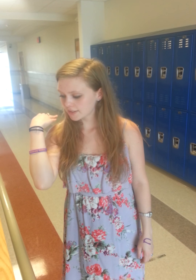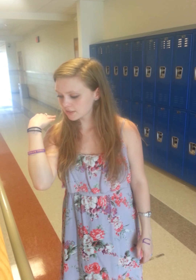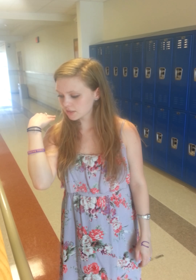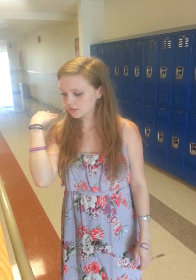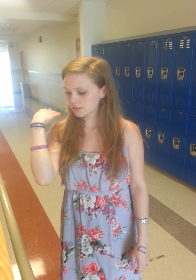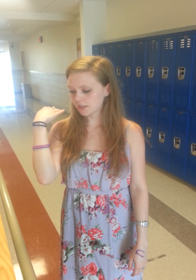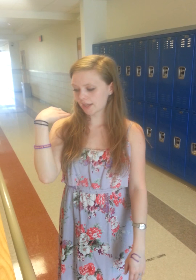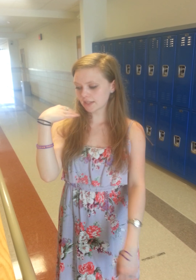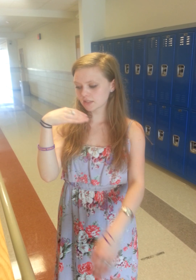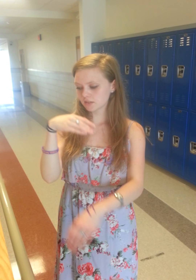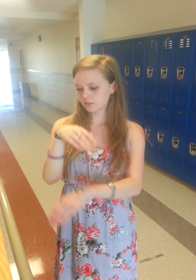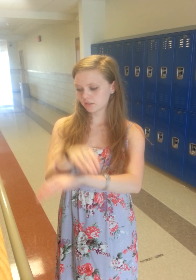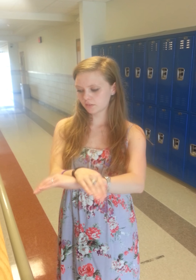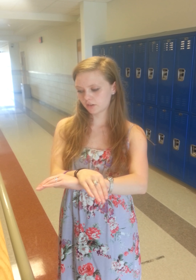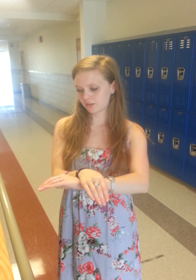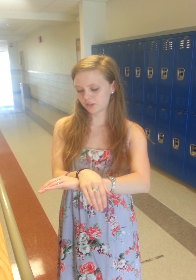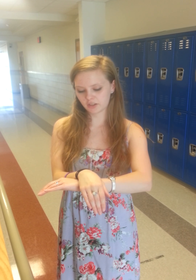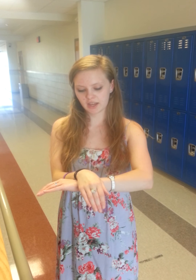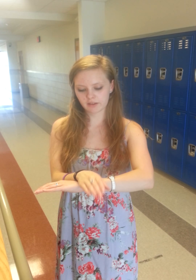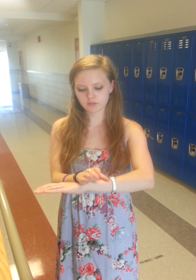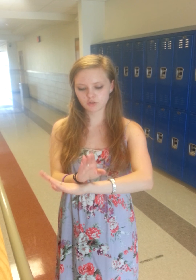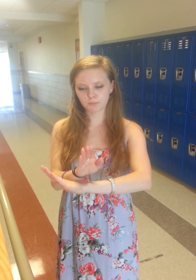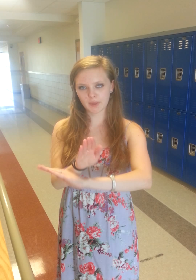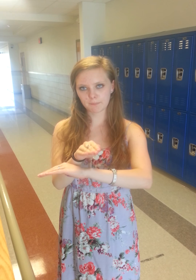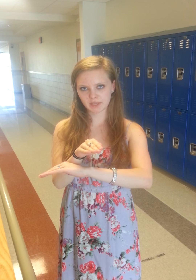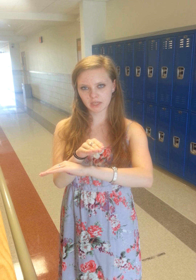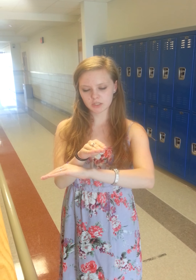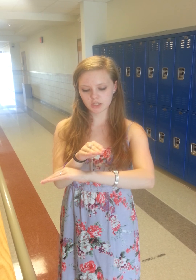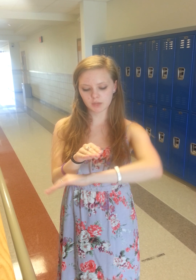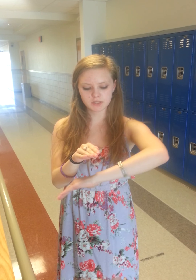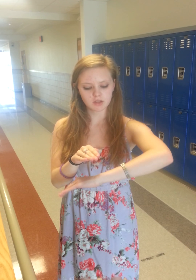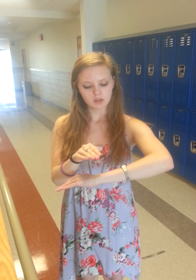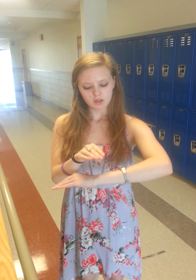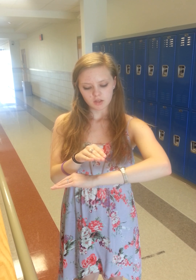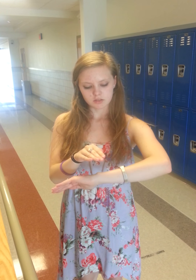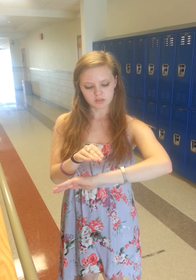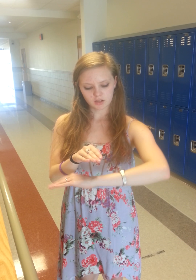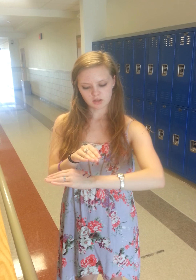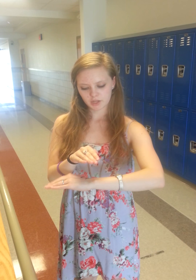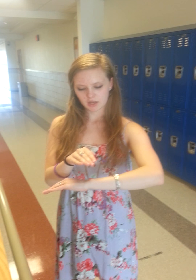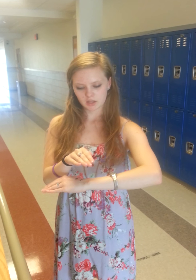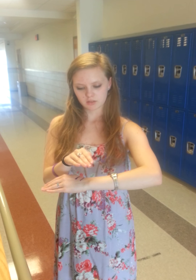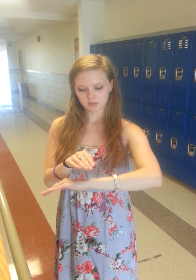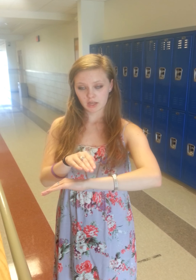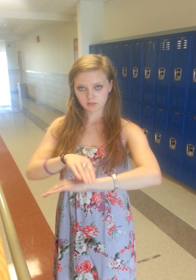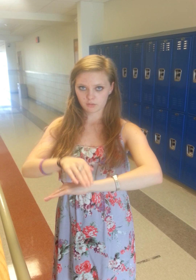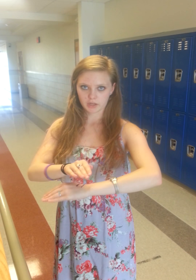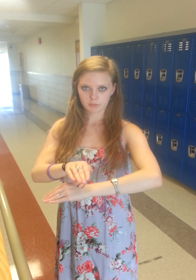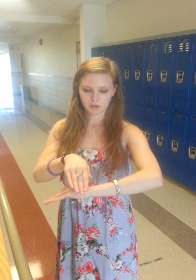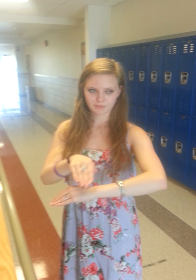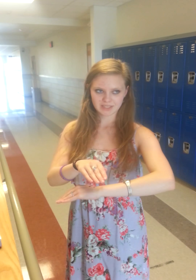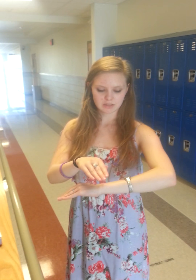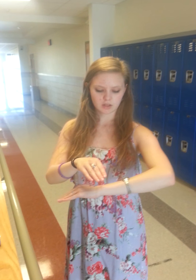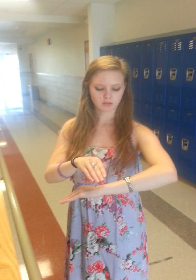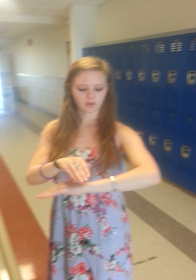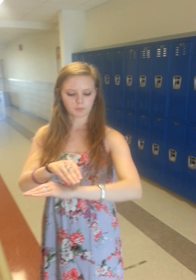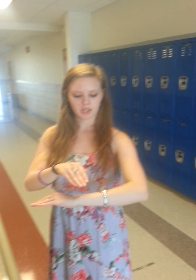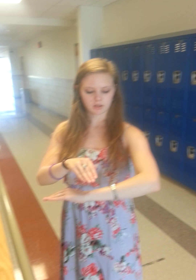Last night, you're going to have 2 bent B hand shapes, non-dominant hand and dominant hand, palm facing down. Non-dominant hand is going